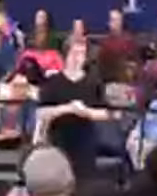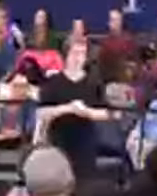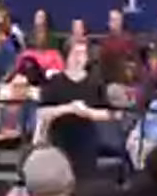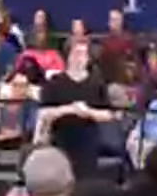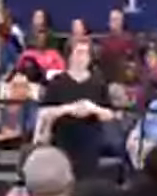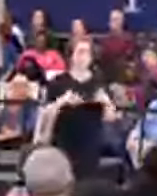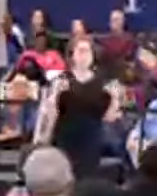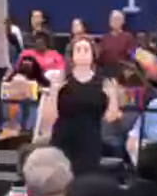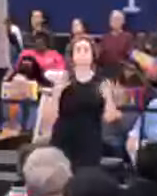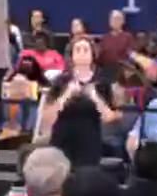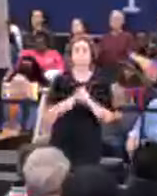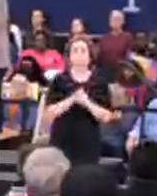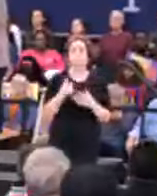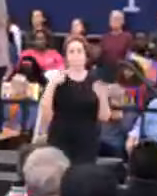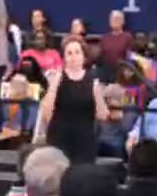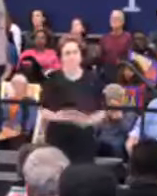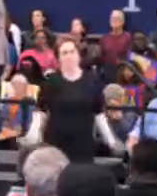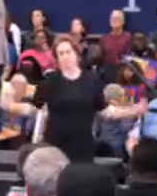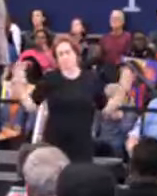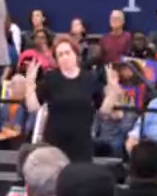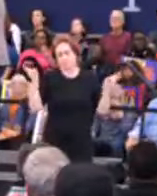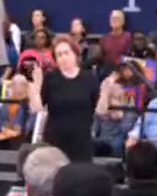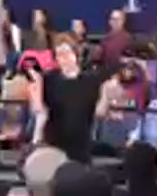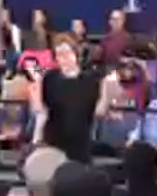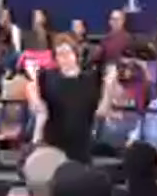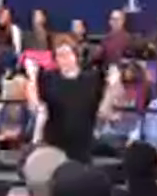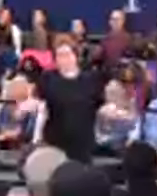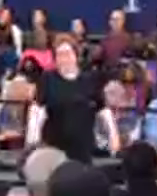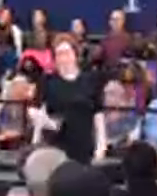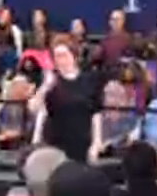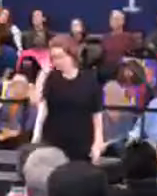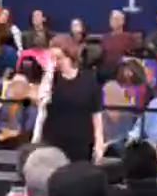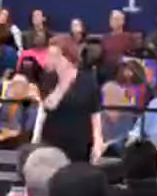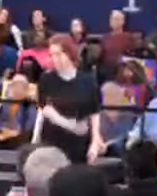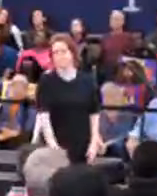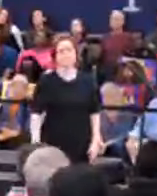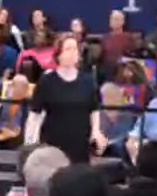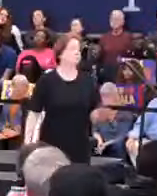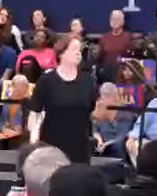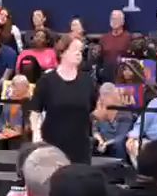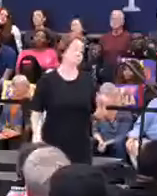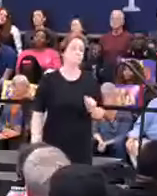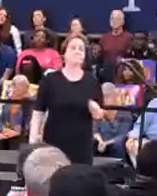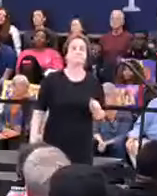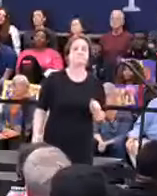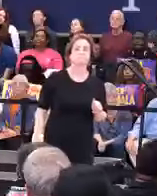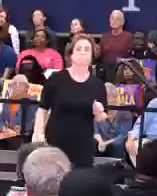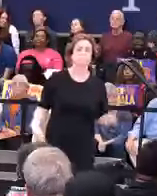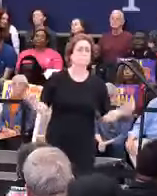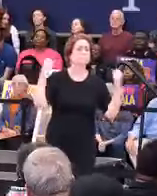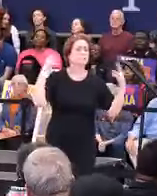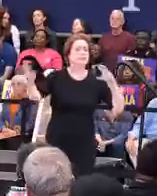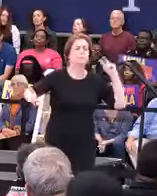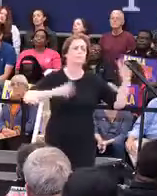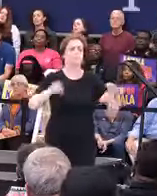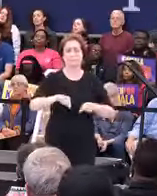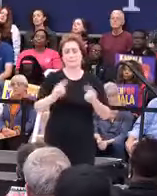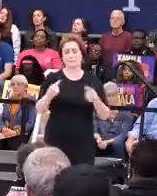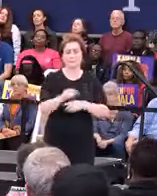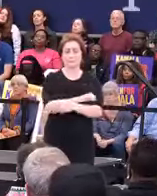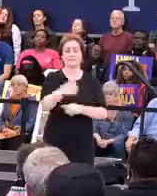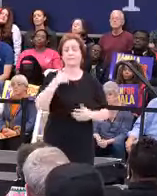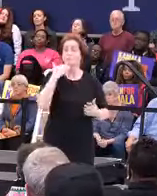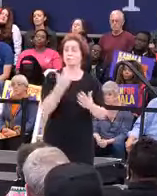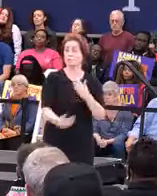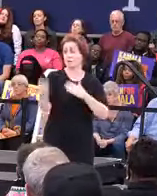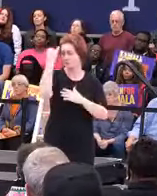So, look, I'm done with the subject. I just have to tell you, I'm done. Because, you know, there are plenty of people on the debate stage that have really good ideas.